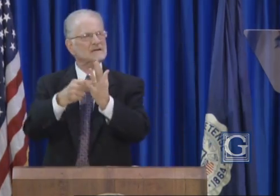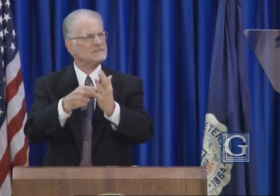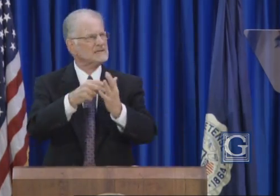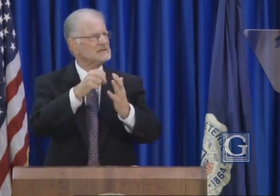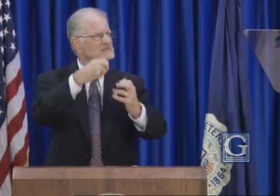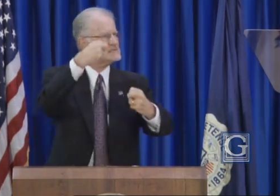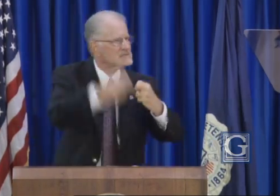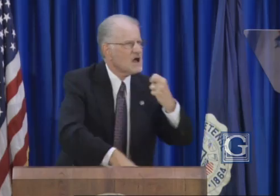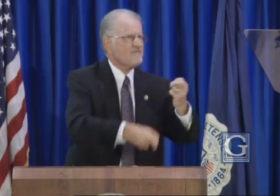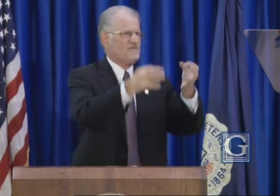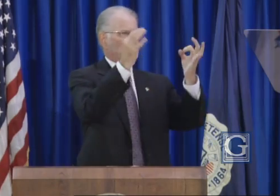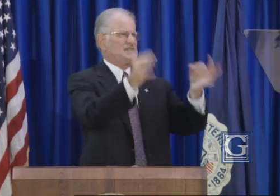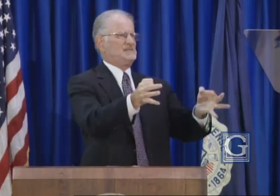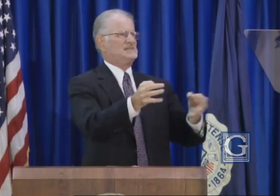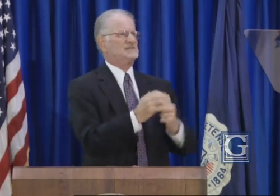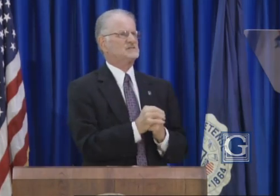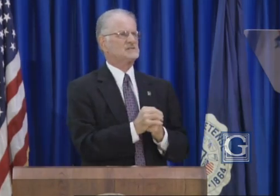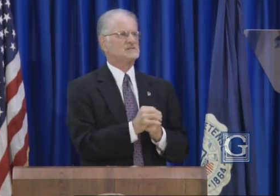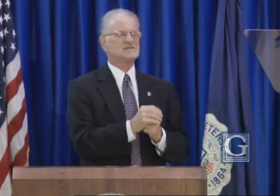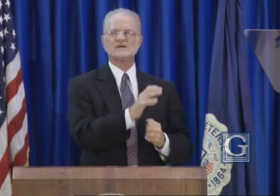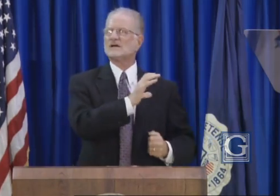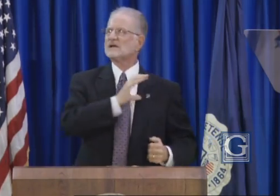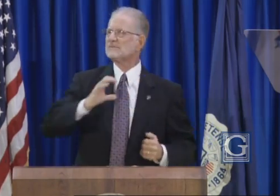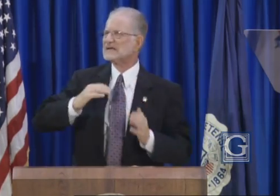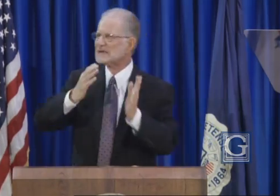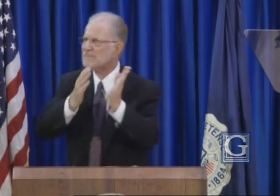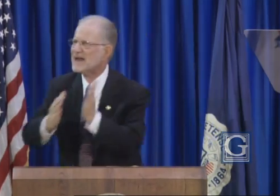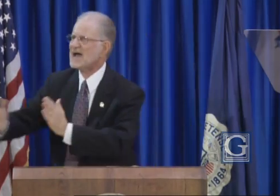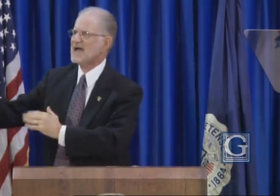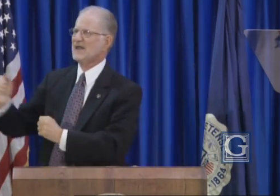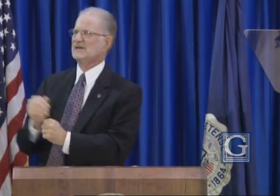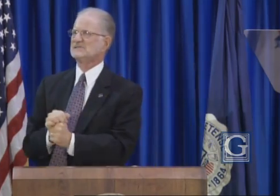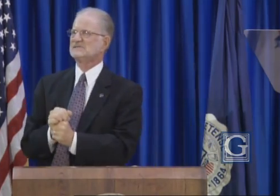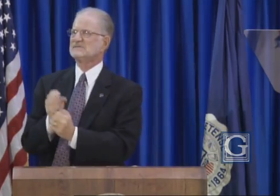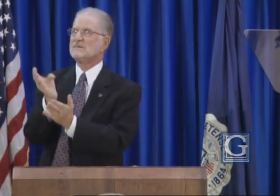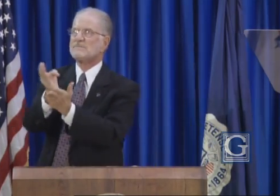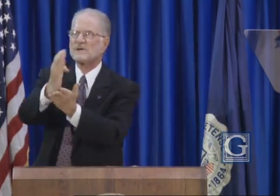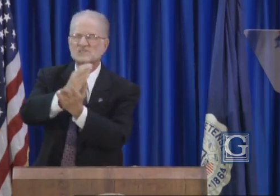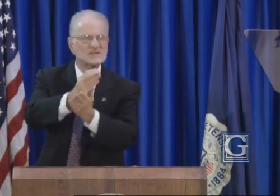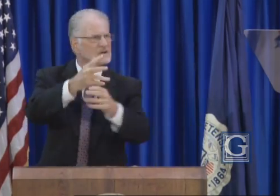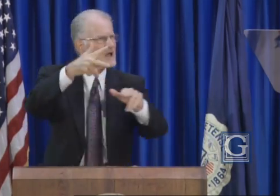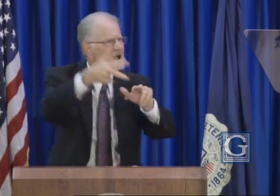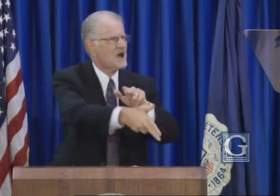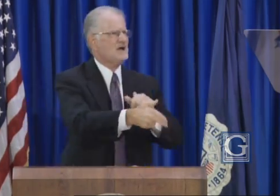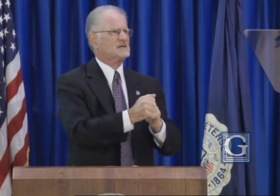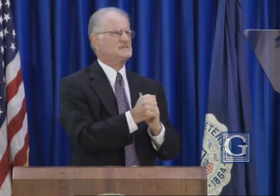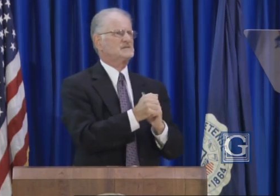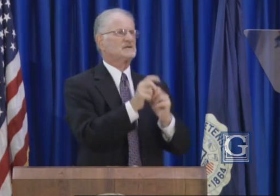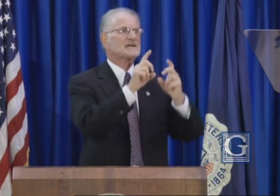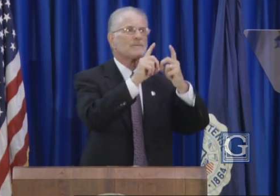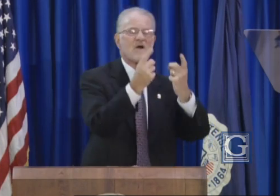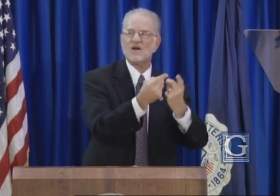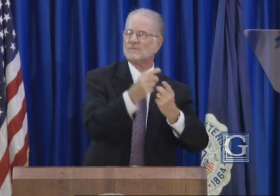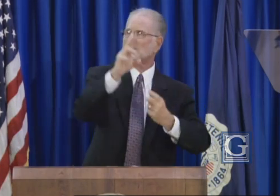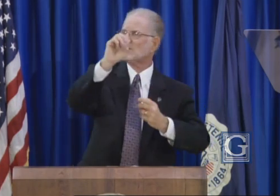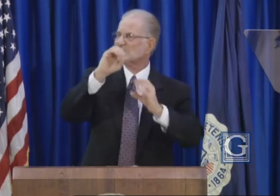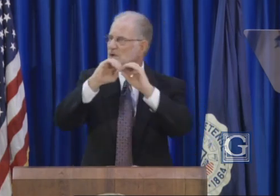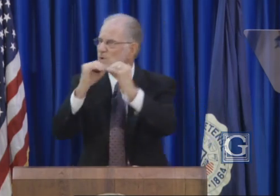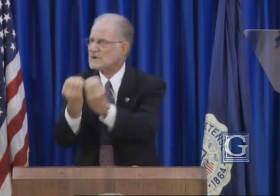better. It means tough decisions, committee plans, budget cuts, and